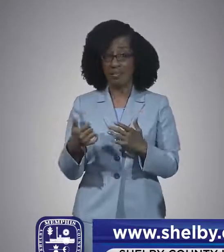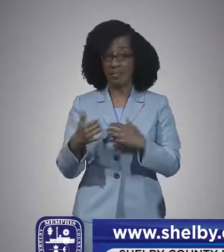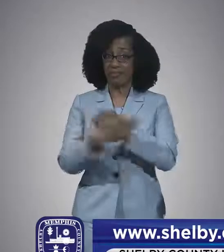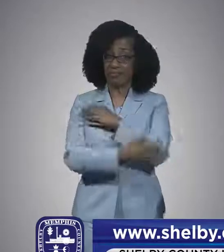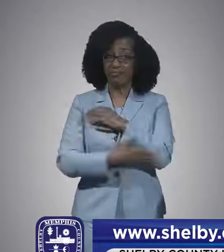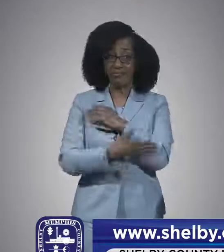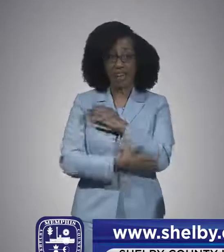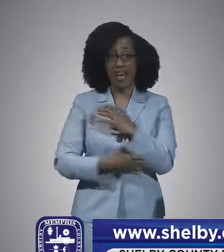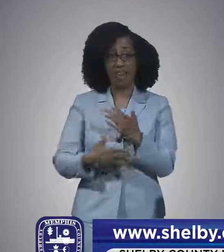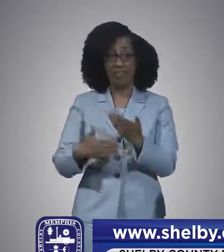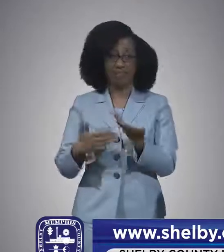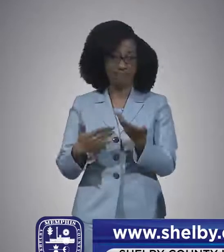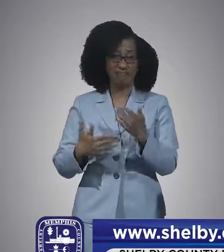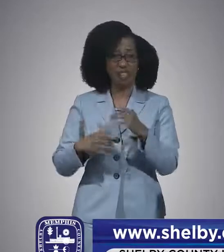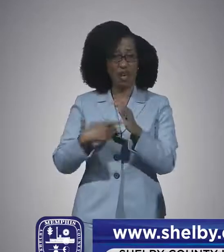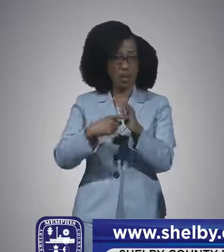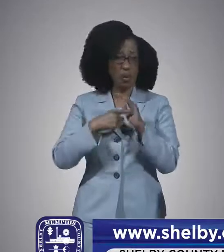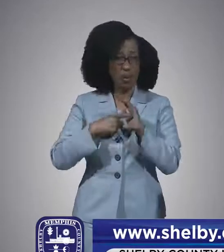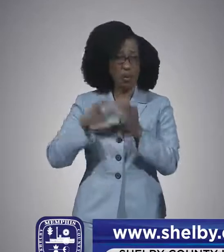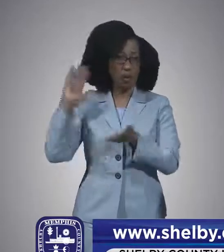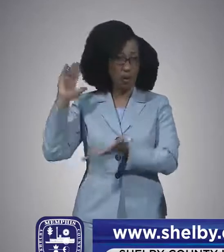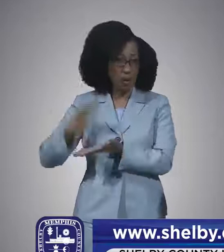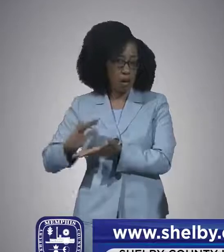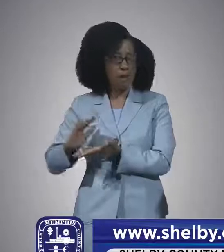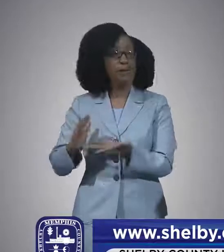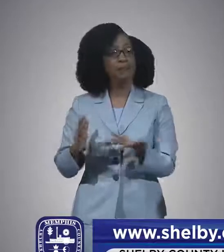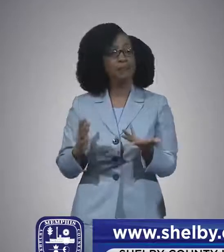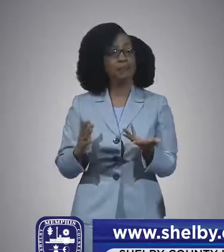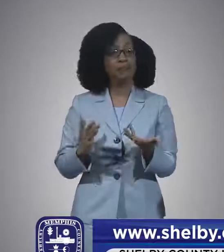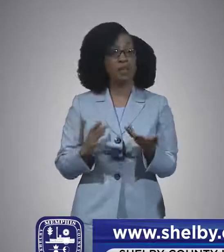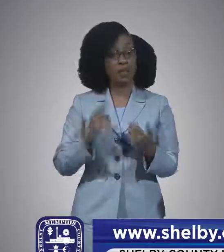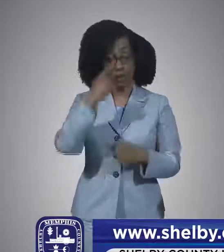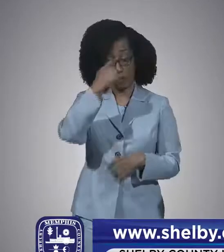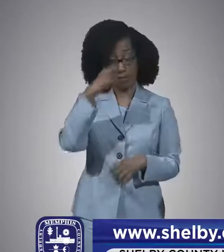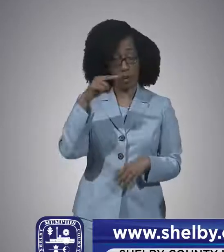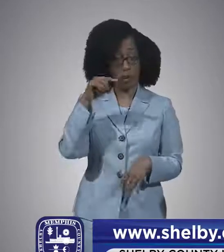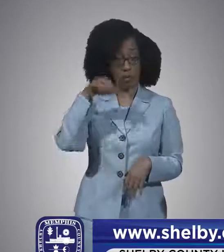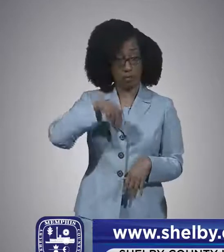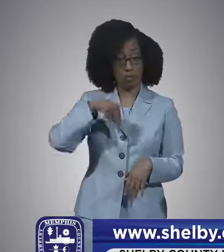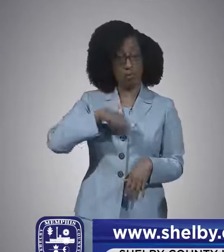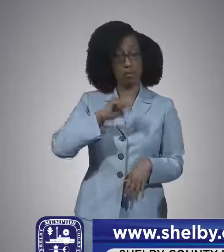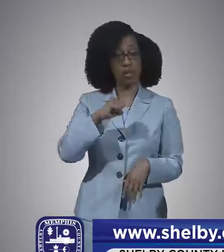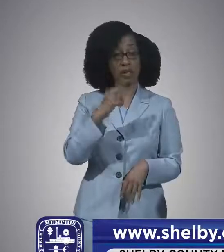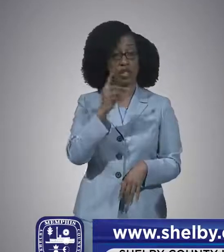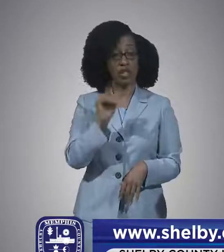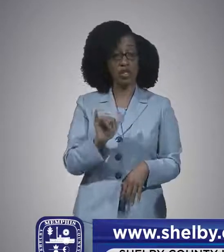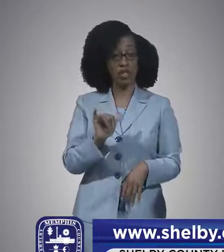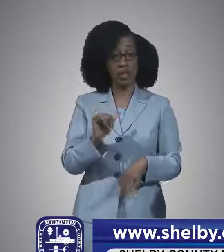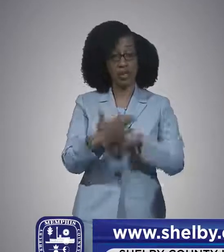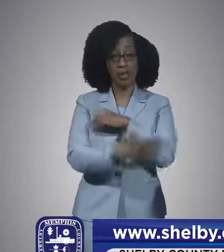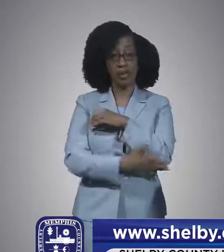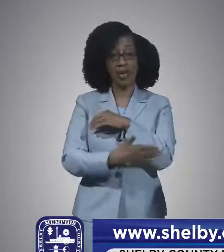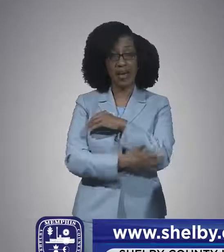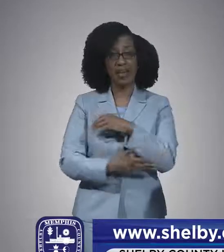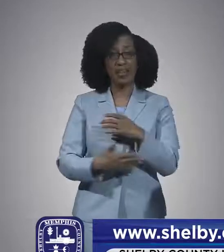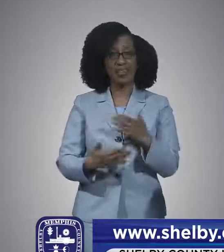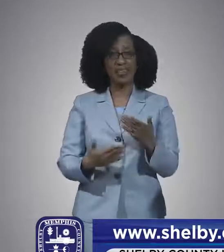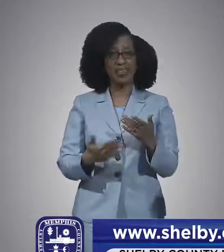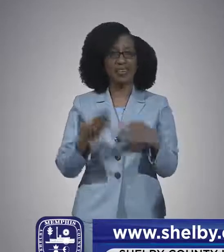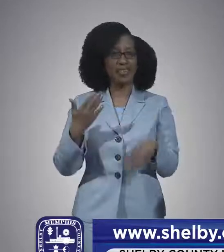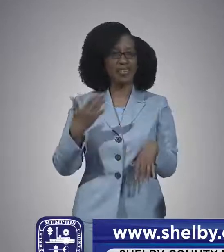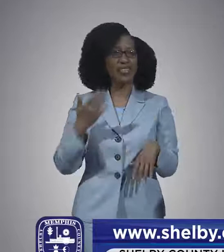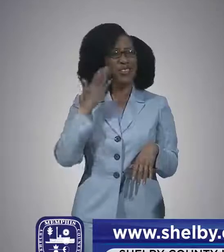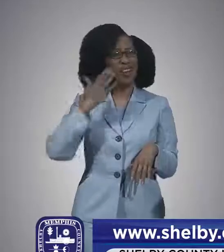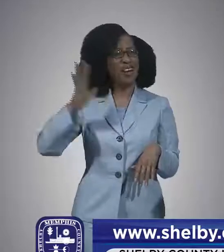Tennessee. The other thing to remember is, at least for Shelby County, in old days you would hear politicians